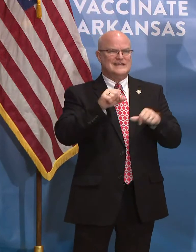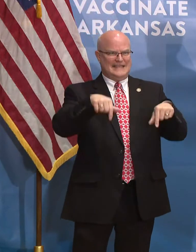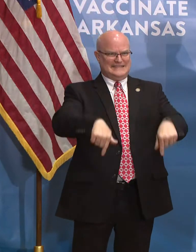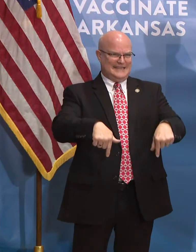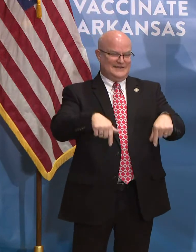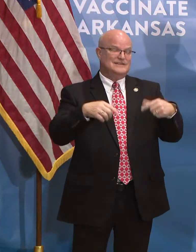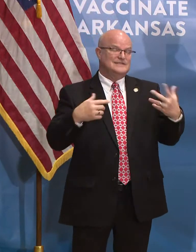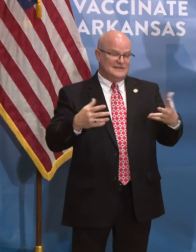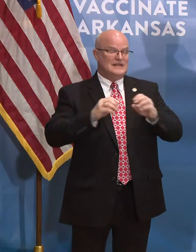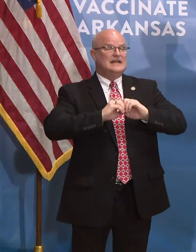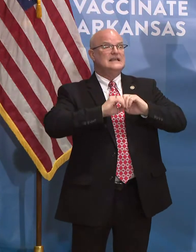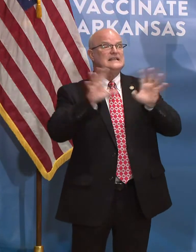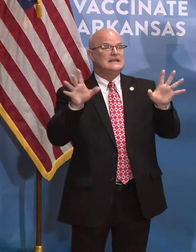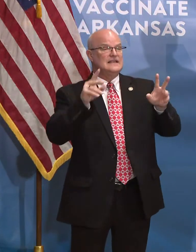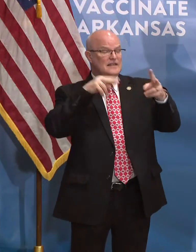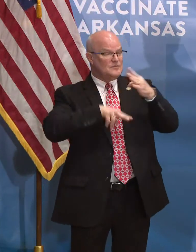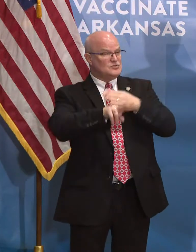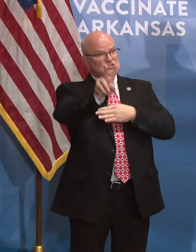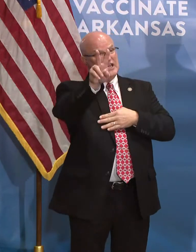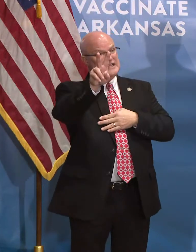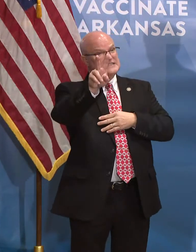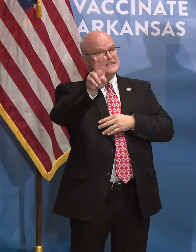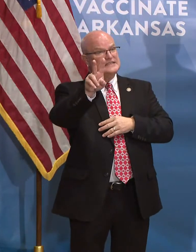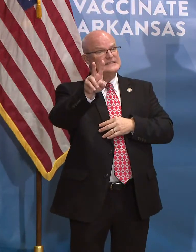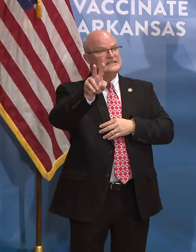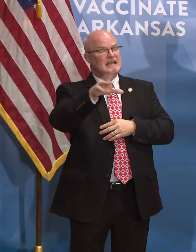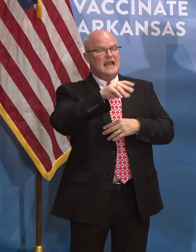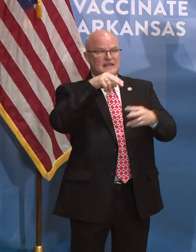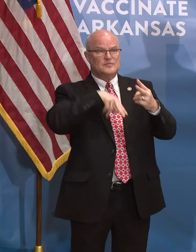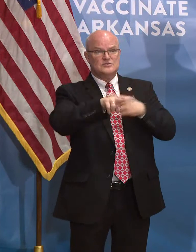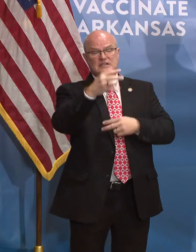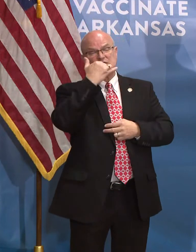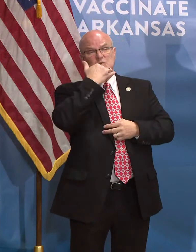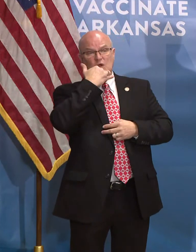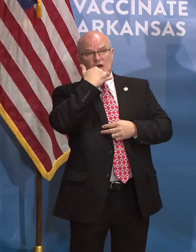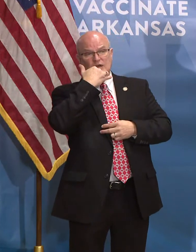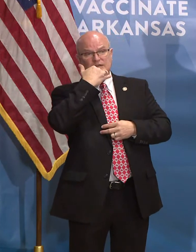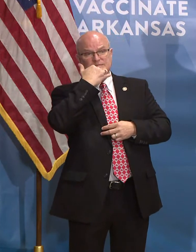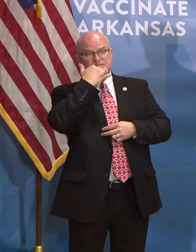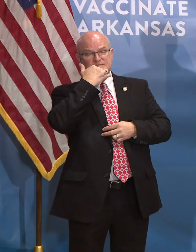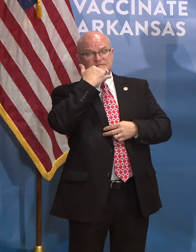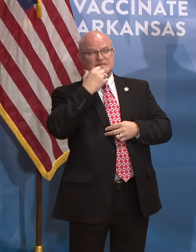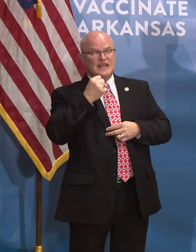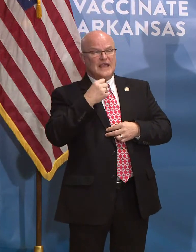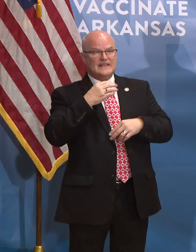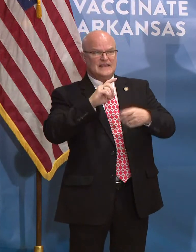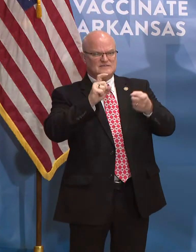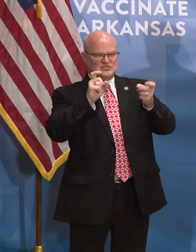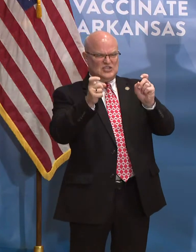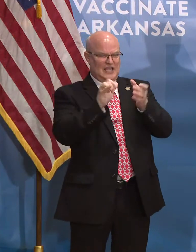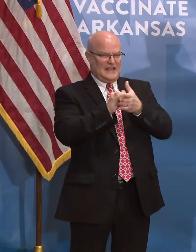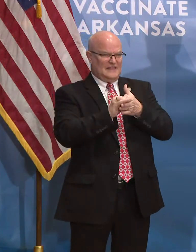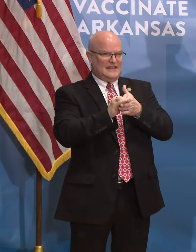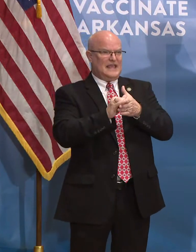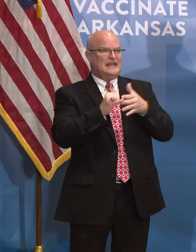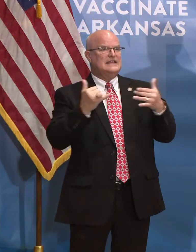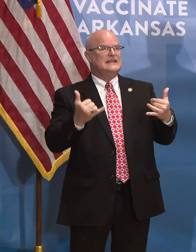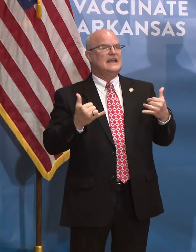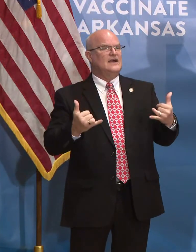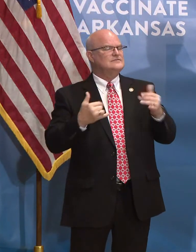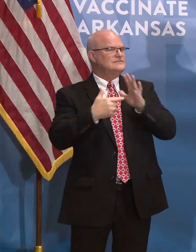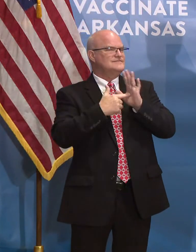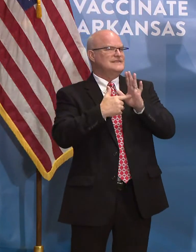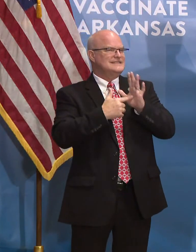So clearly they were projecting, and they projected wrongly. And they have revised that, and it's just